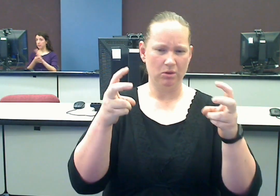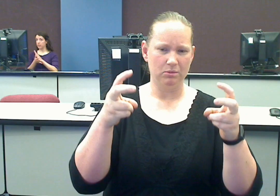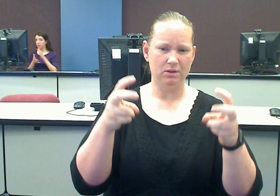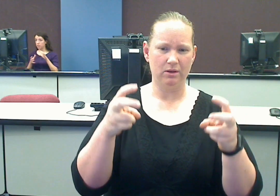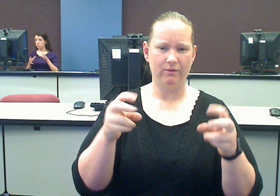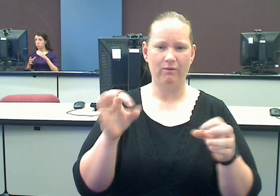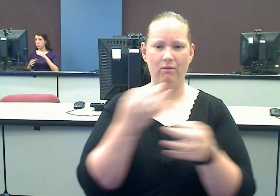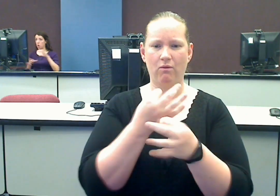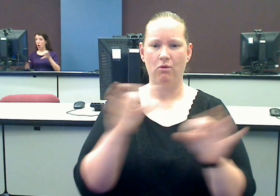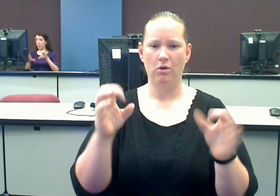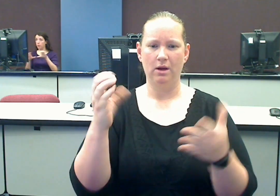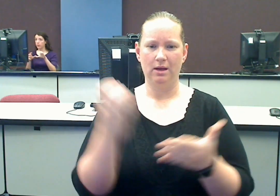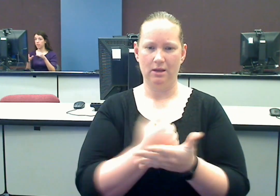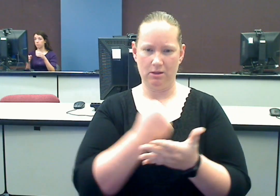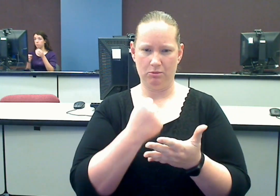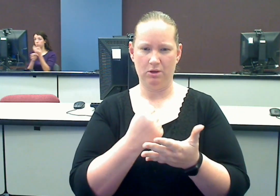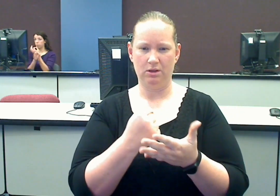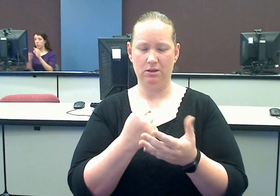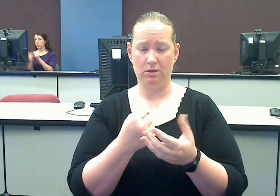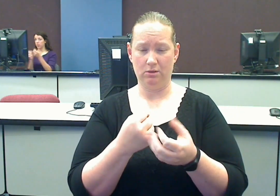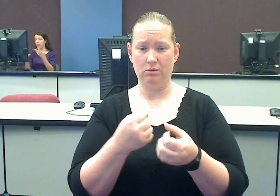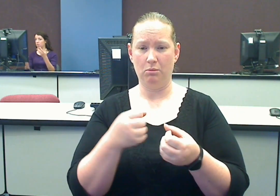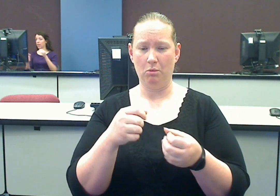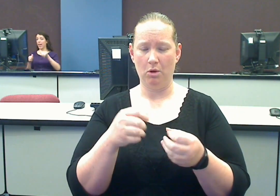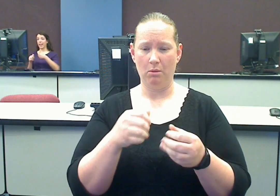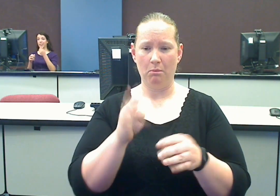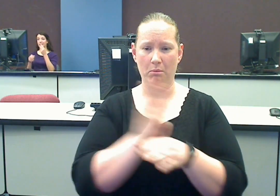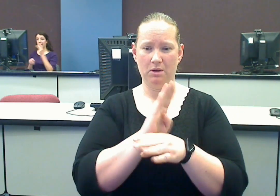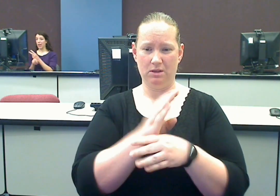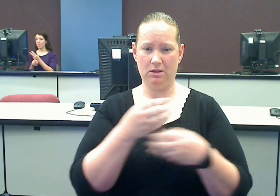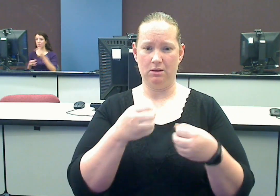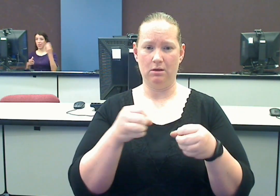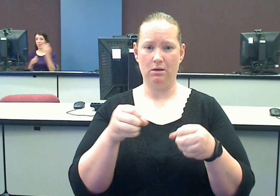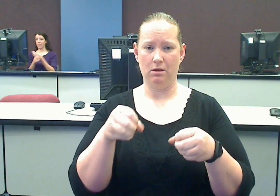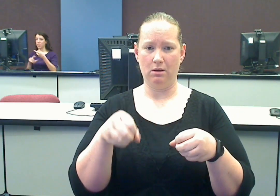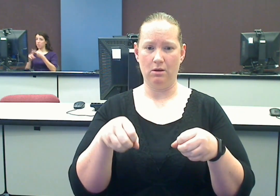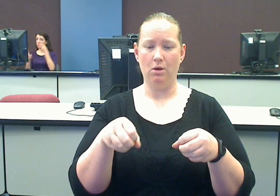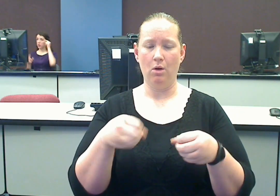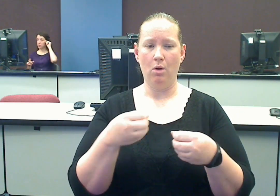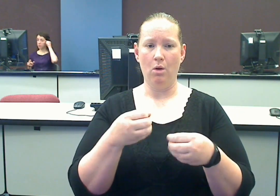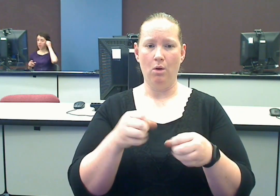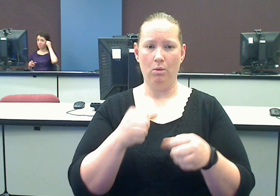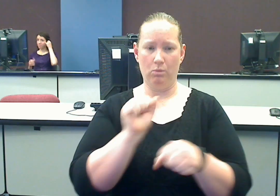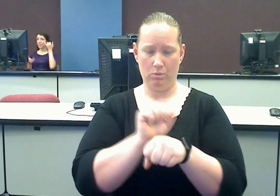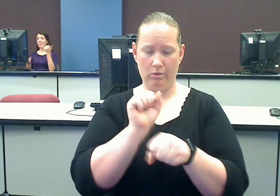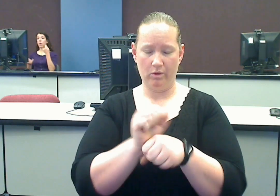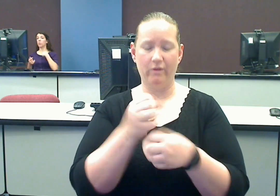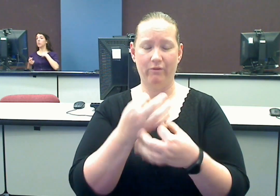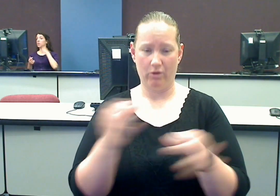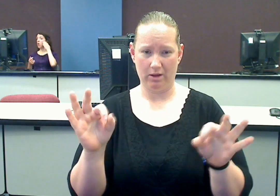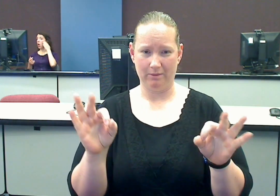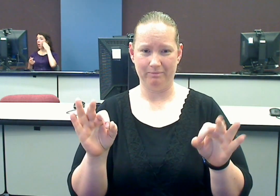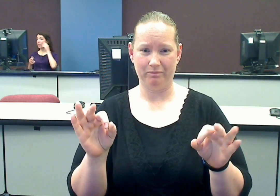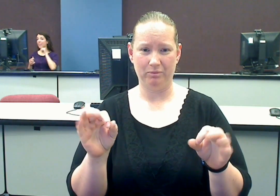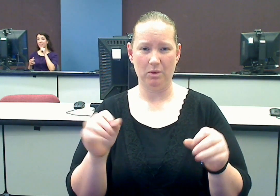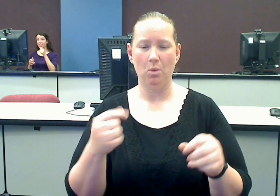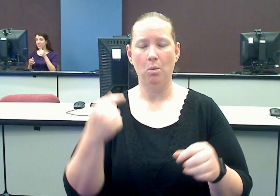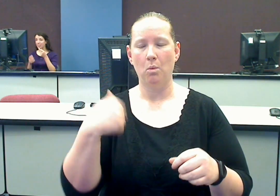without any type of intervention from government. Now we know that that doesn't exist in its pure form, and there's always